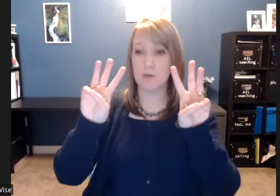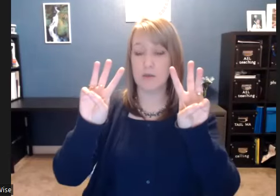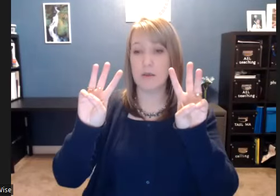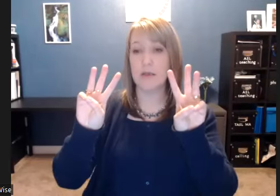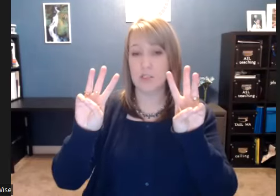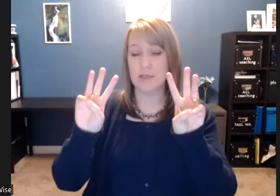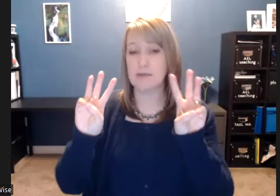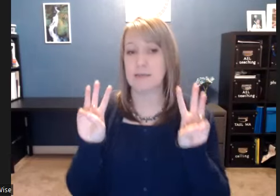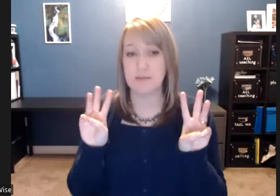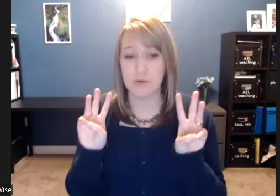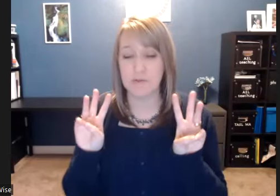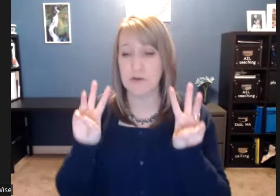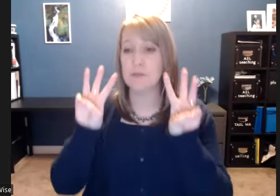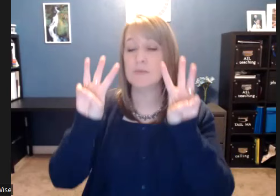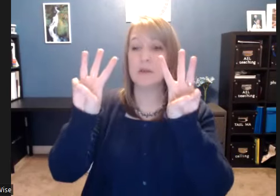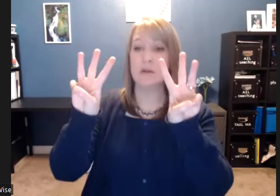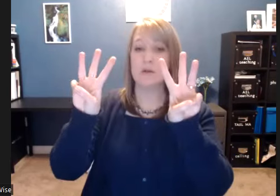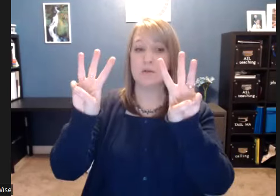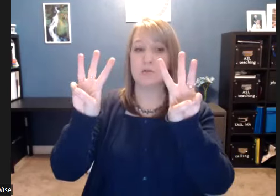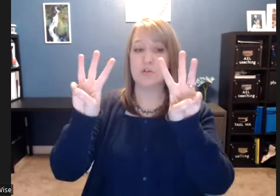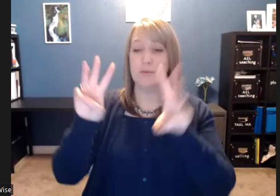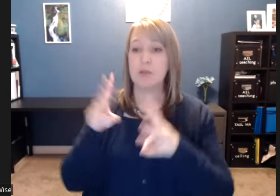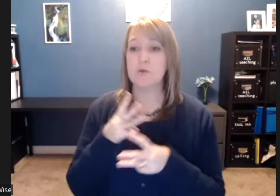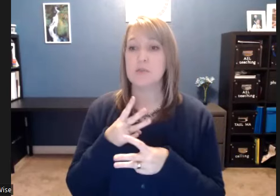with the initialized because that's been around forever. So two W's,